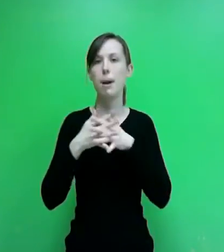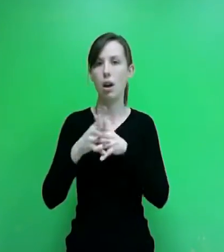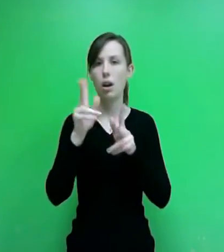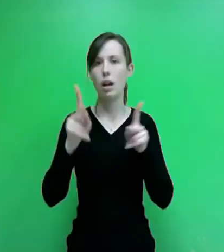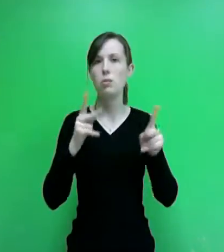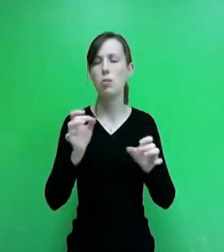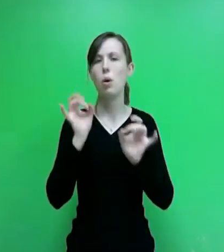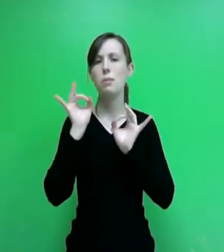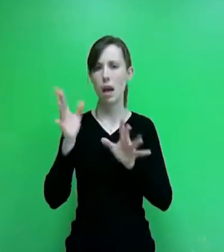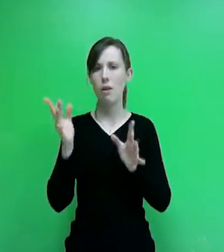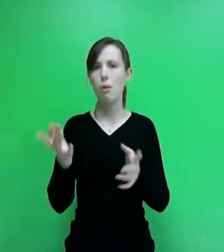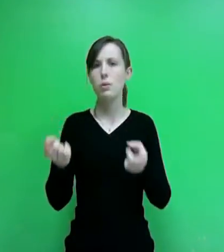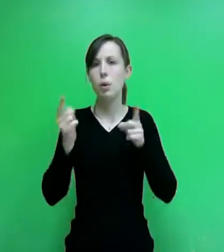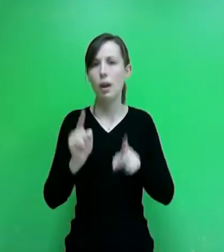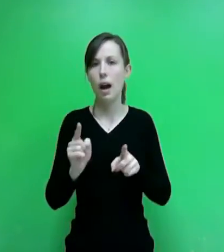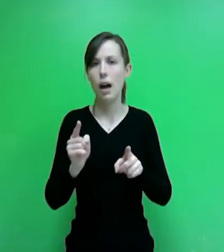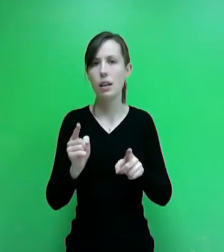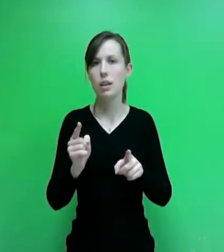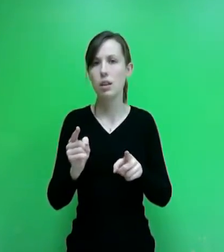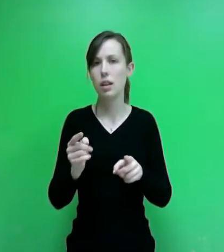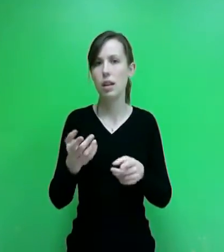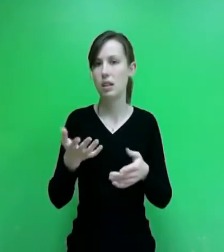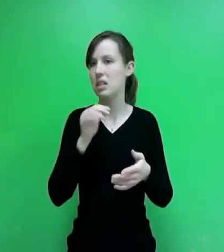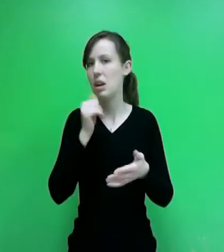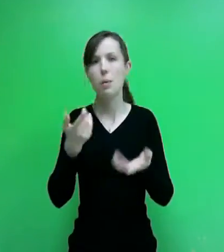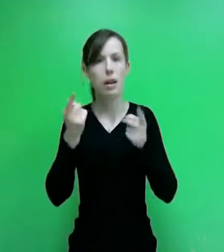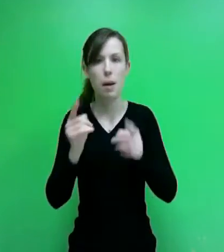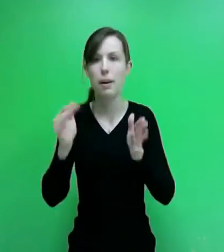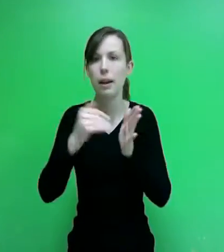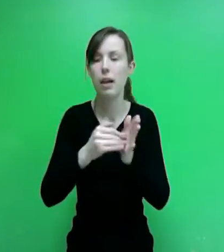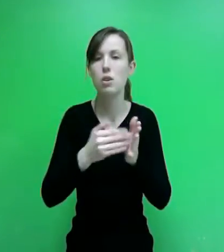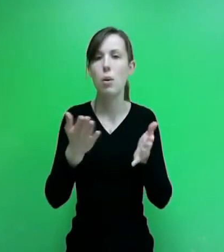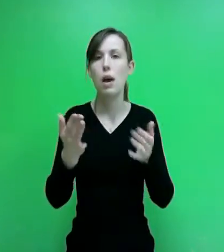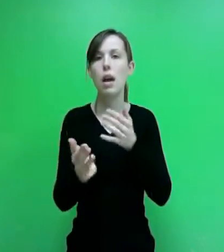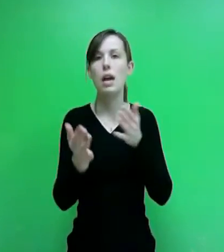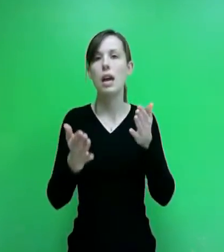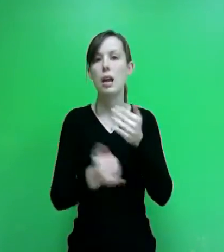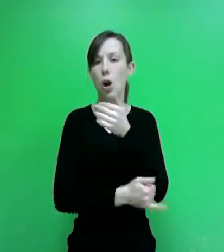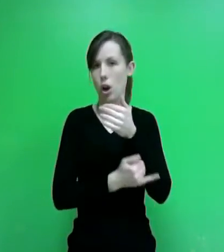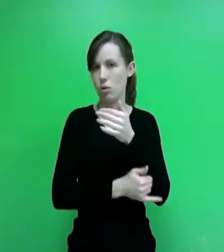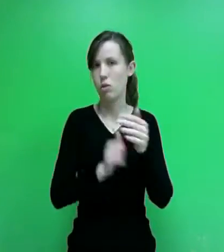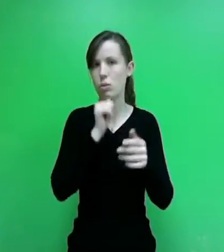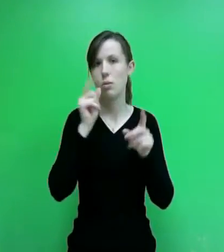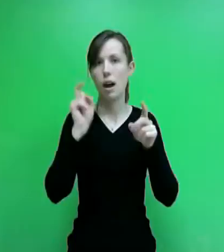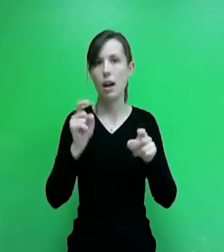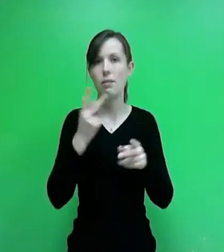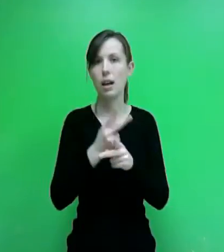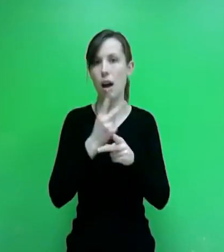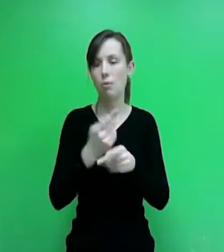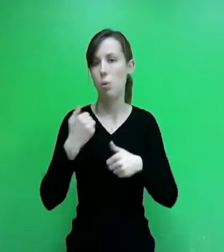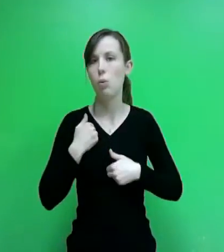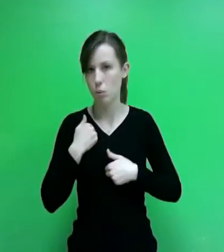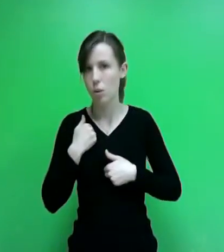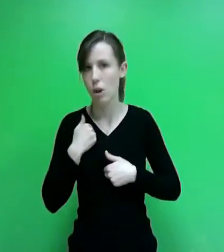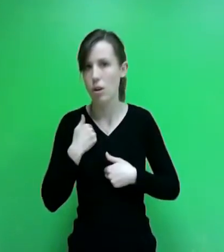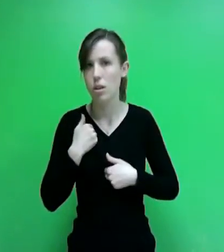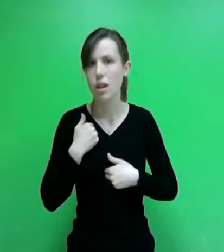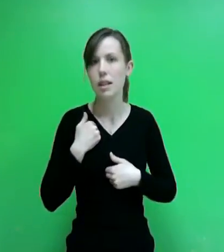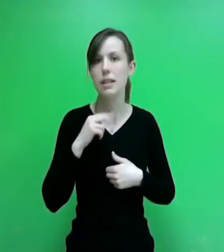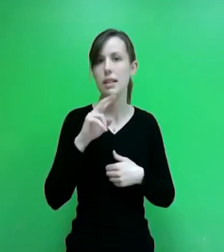again. So in our country, you do not have to house soldiers. Second part of number 3, the Fourth Amendment forbids a